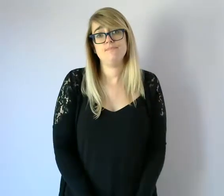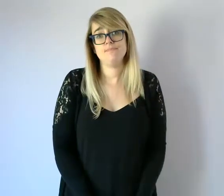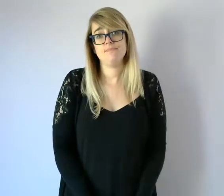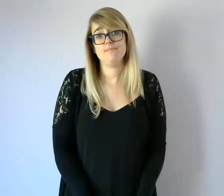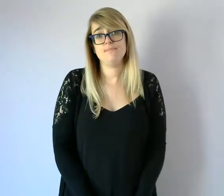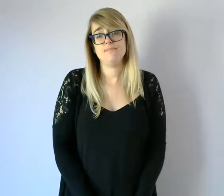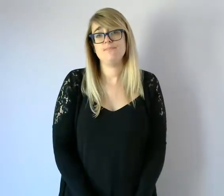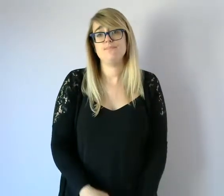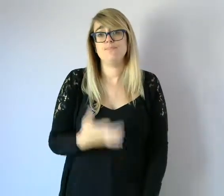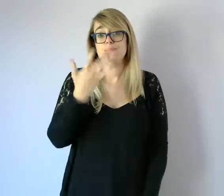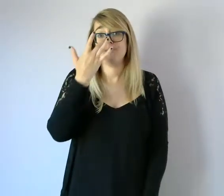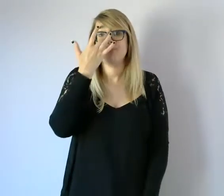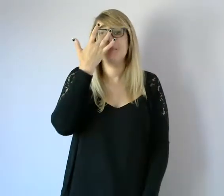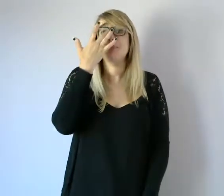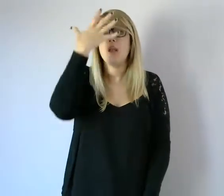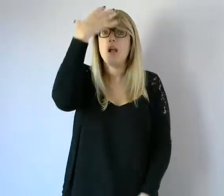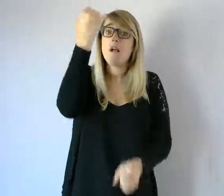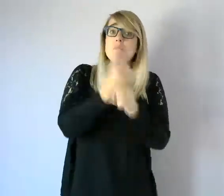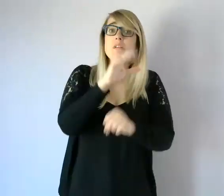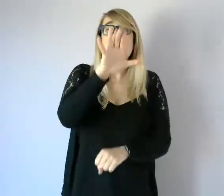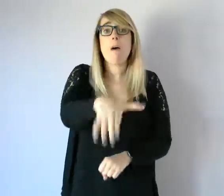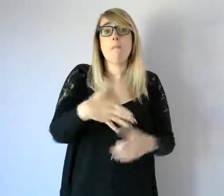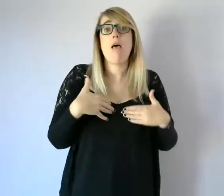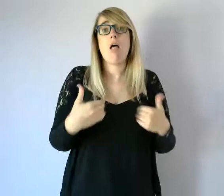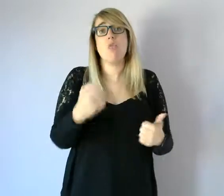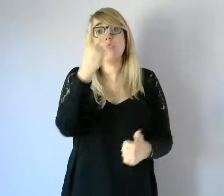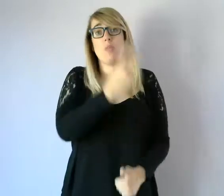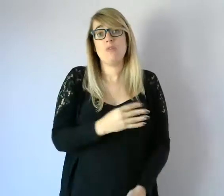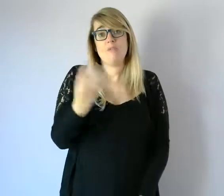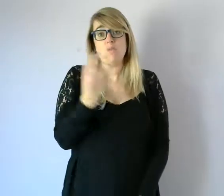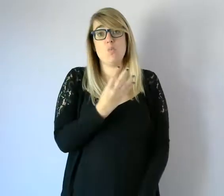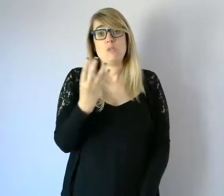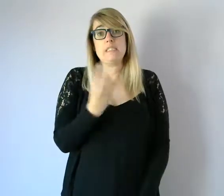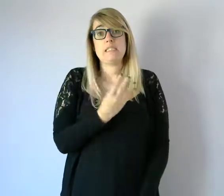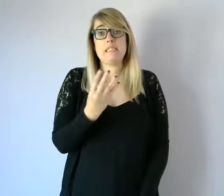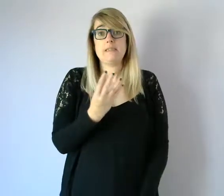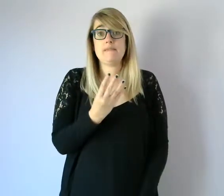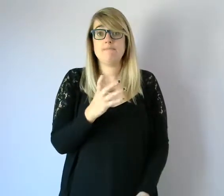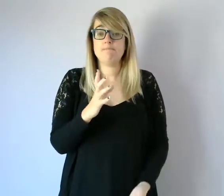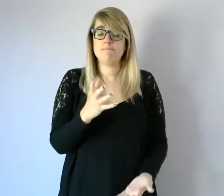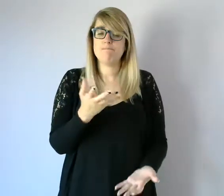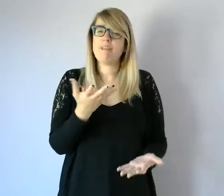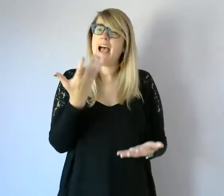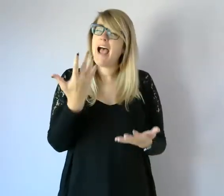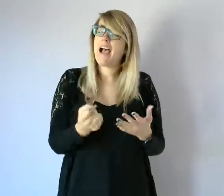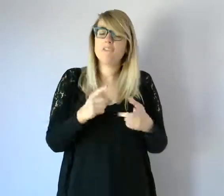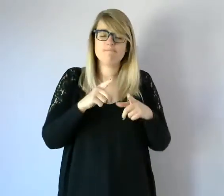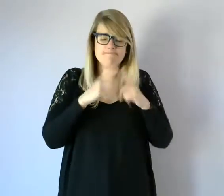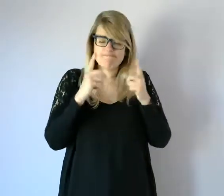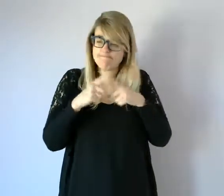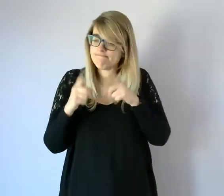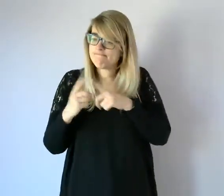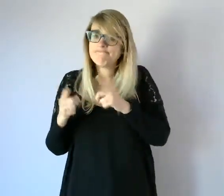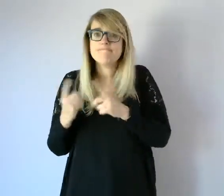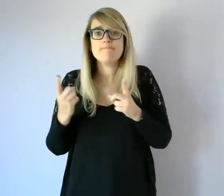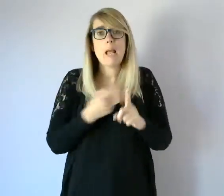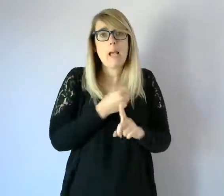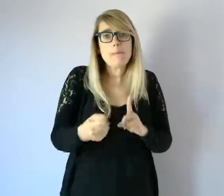The Department of Health 2014 gave different types of abuse.